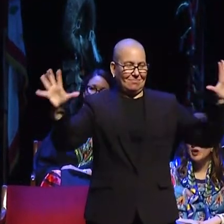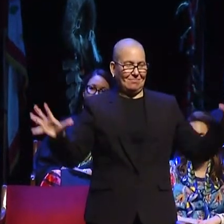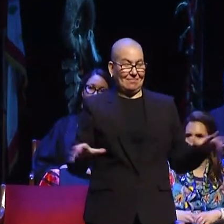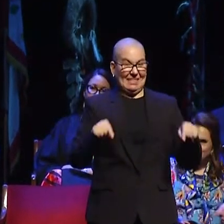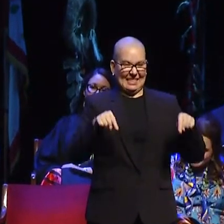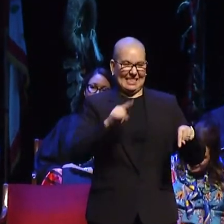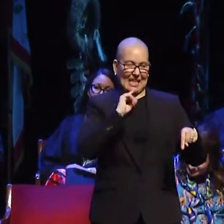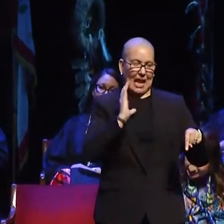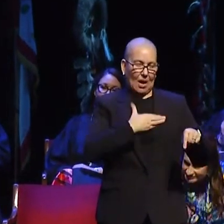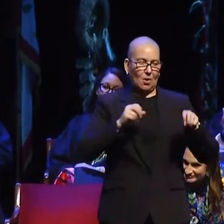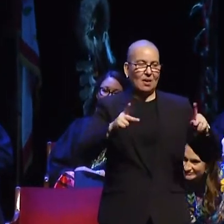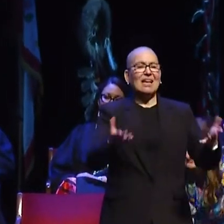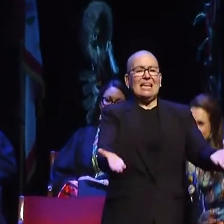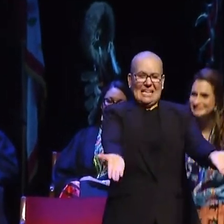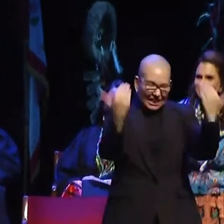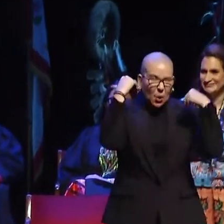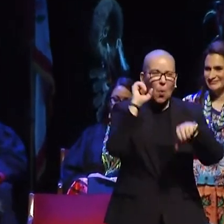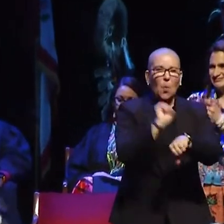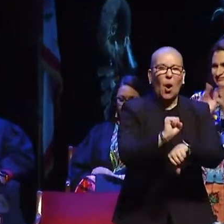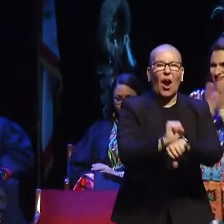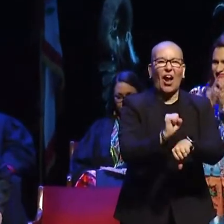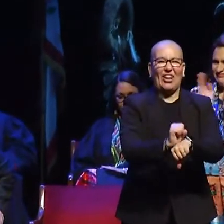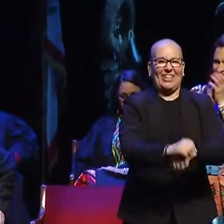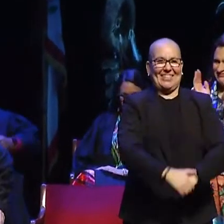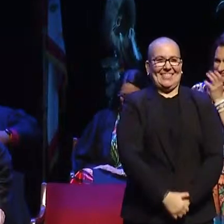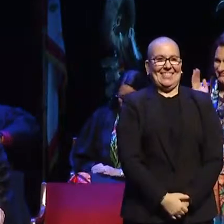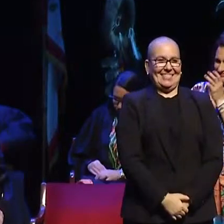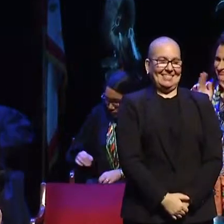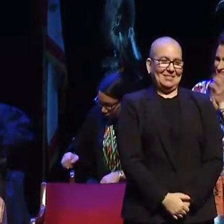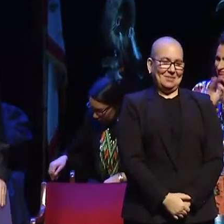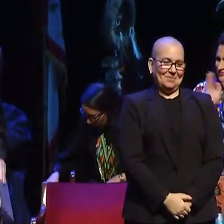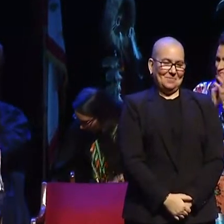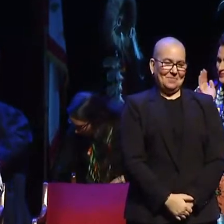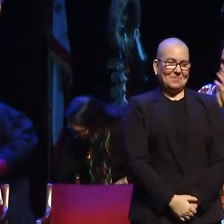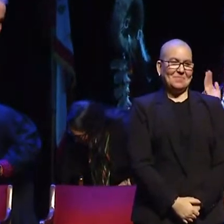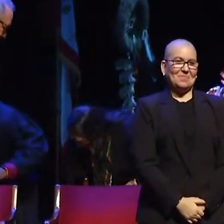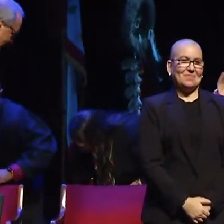work. May God bless you.